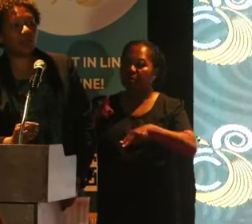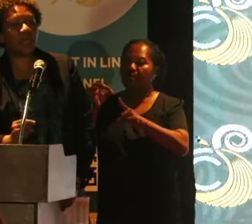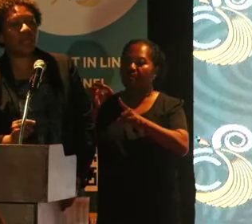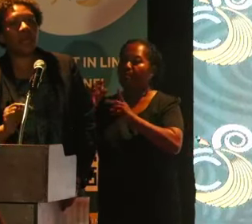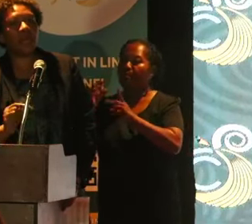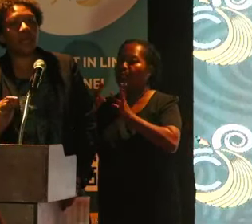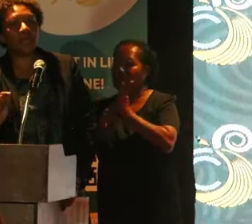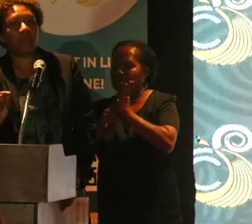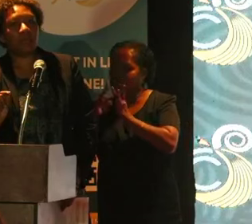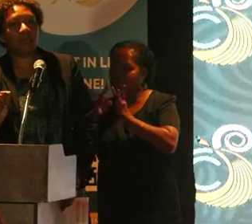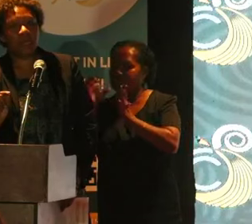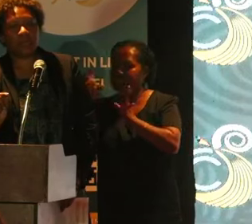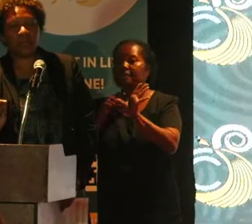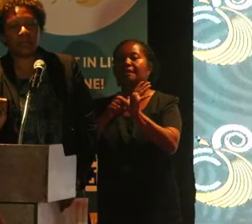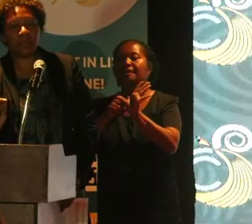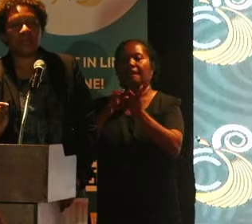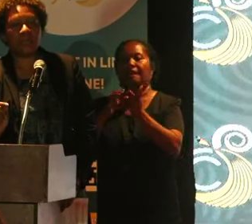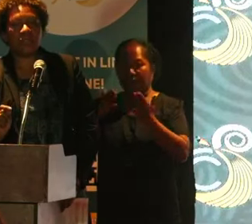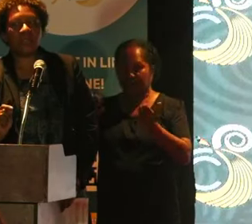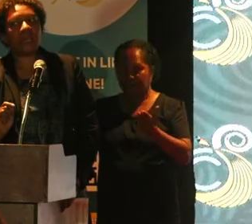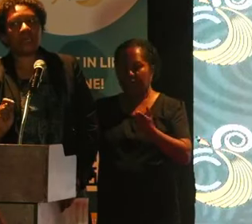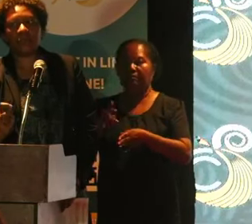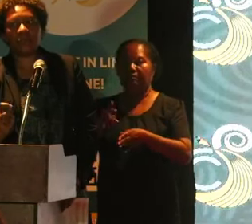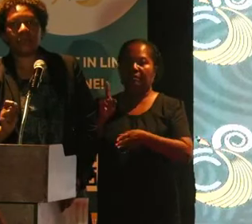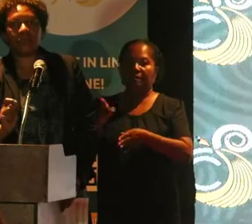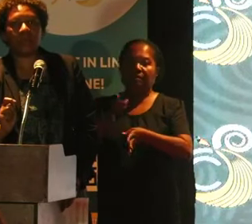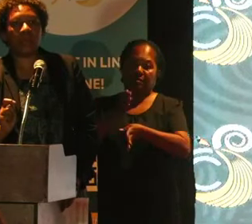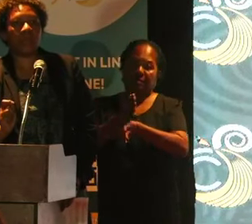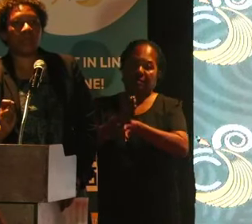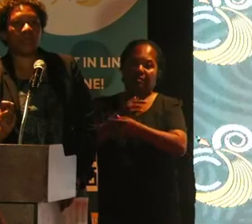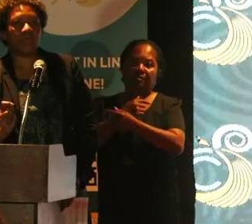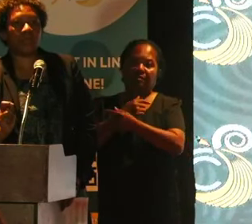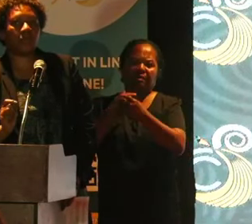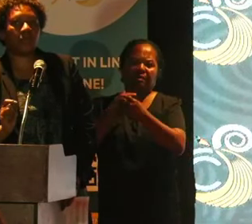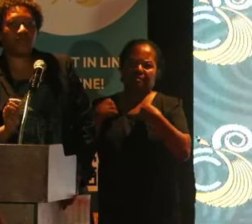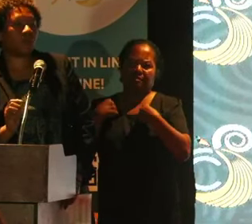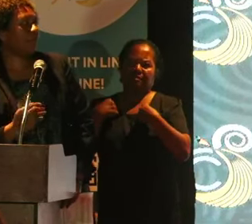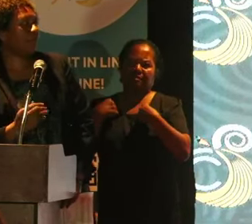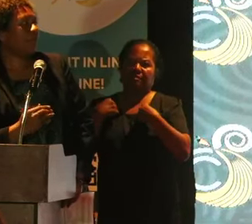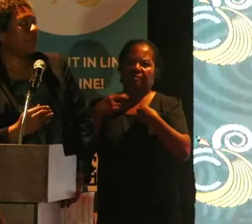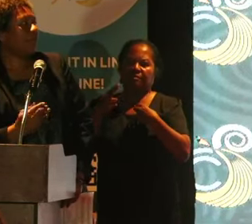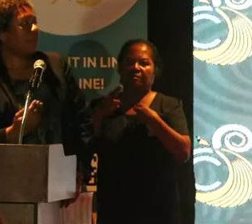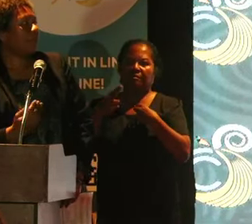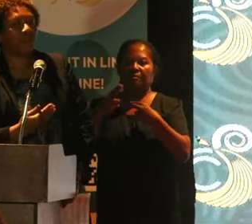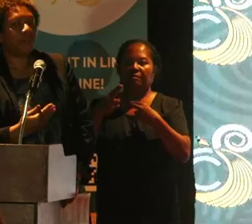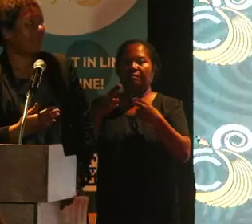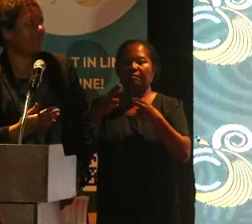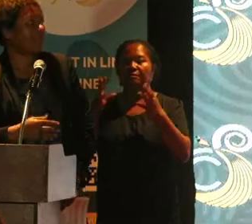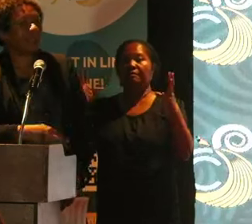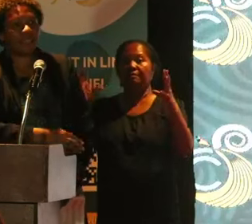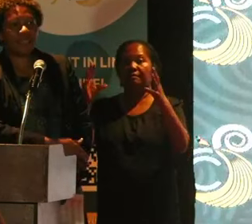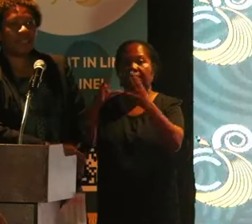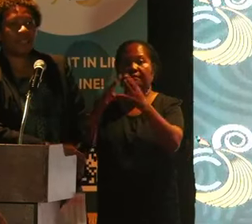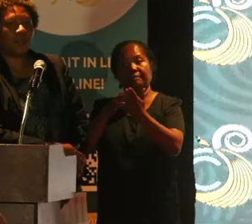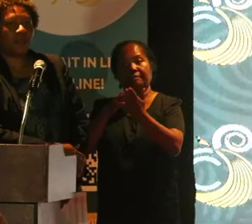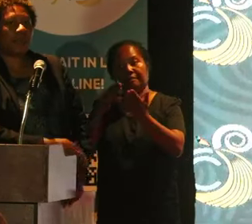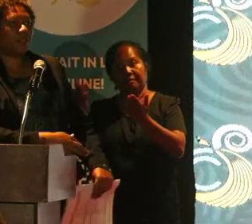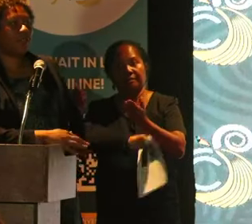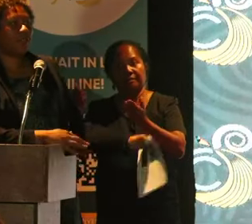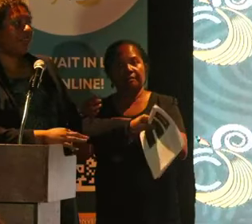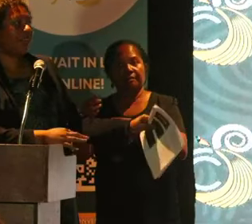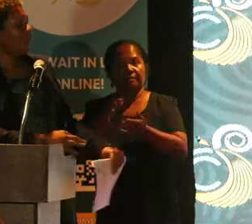the moment, but actual implementation, I will need to get back to the forum. So I will brief Hazel in the next couple